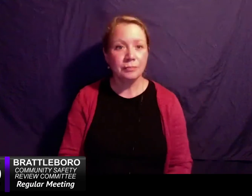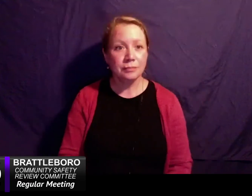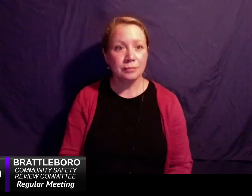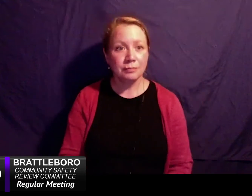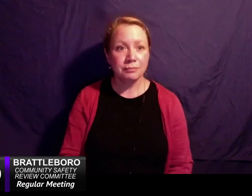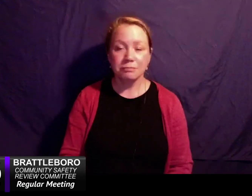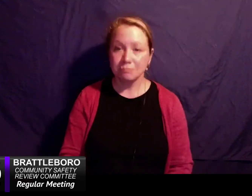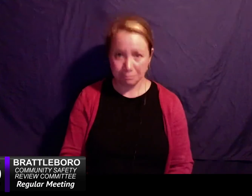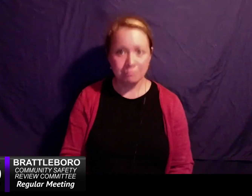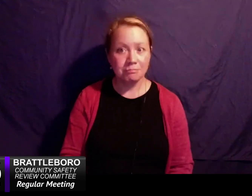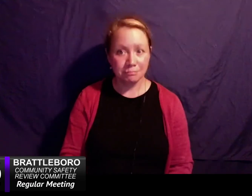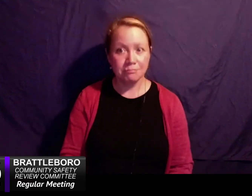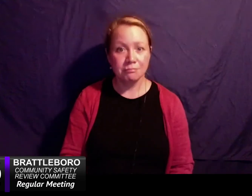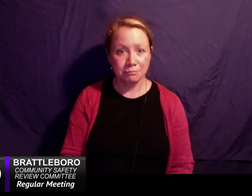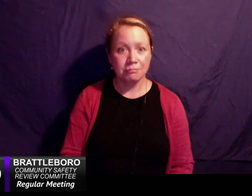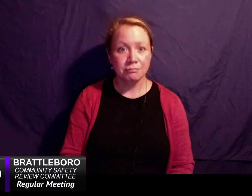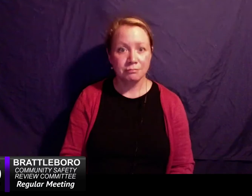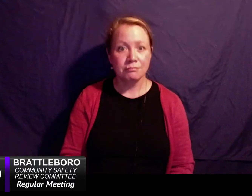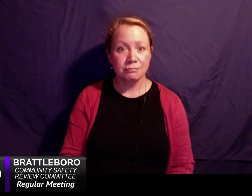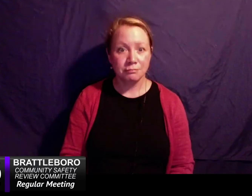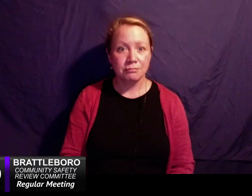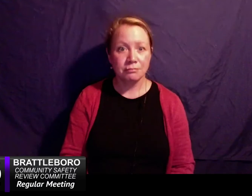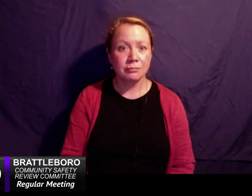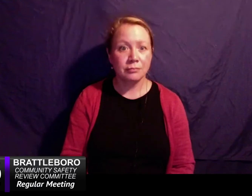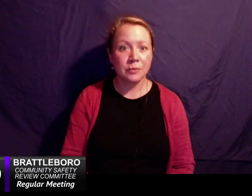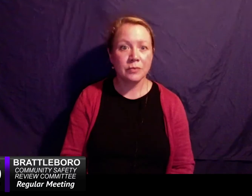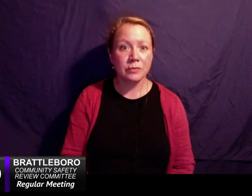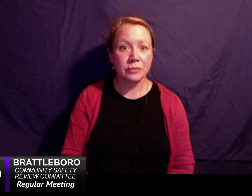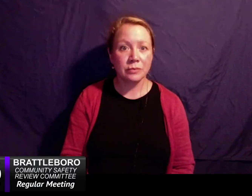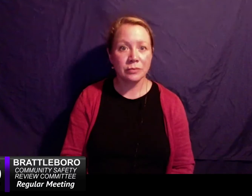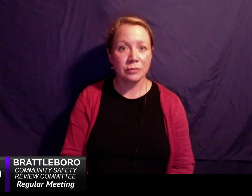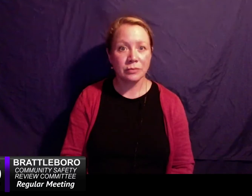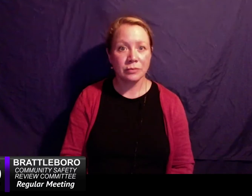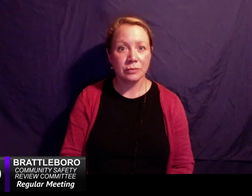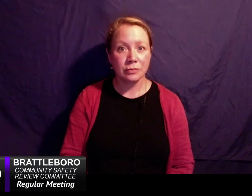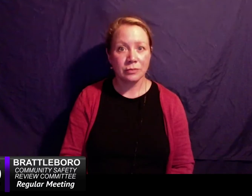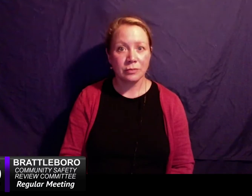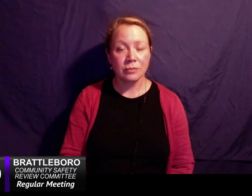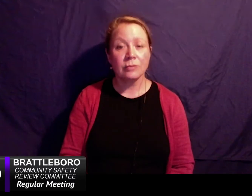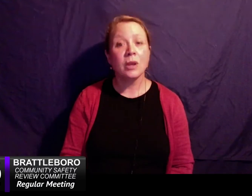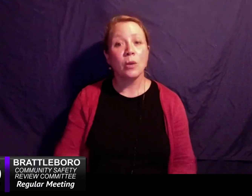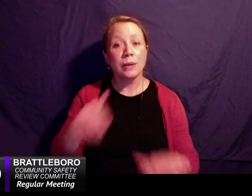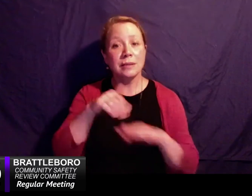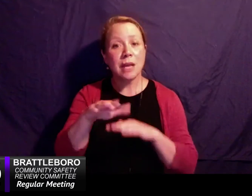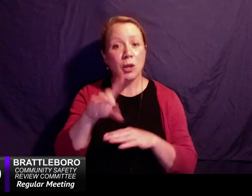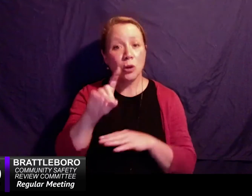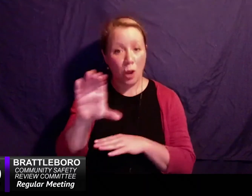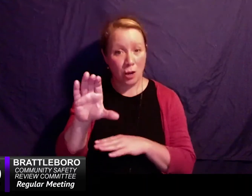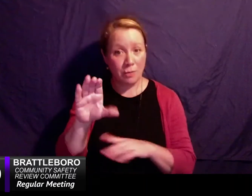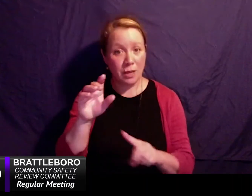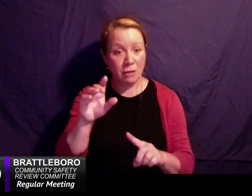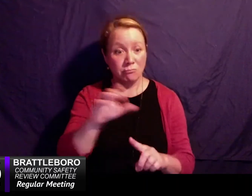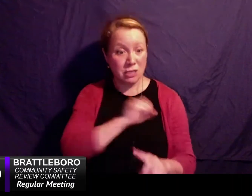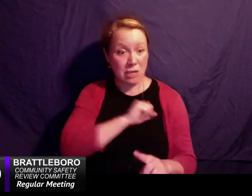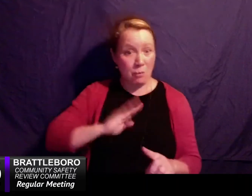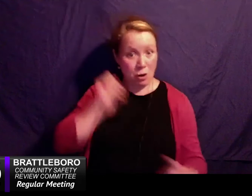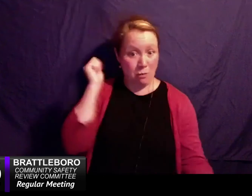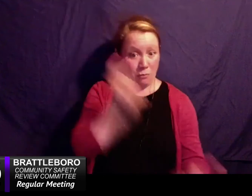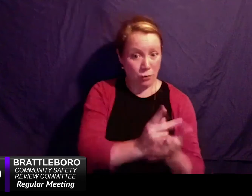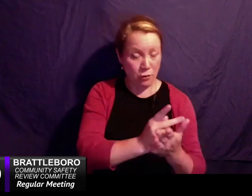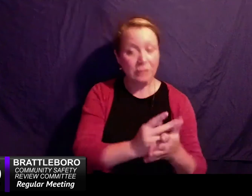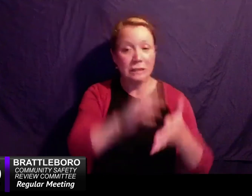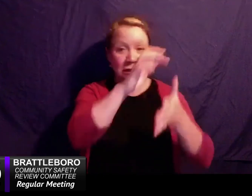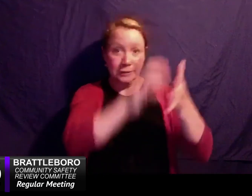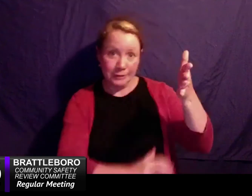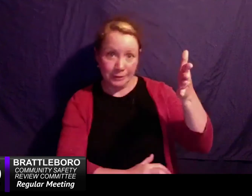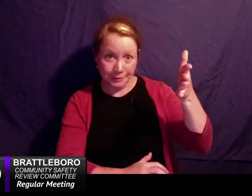No. Thank you. So the document that we sent you all that was approved is fairly long.